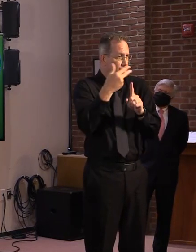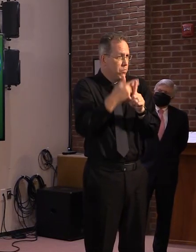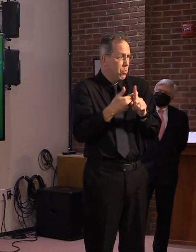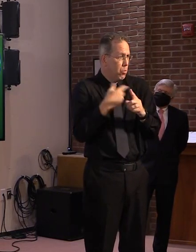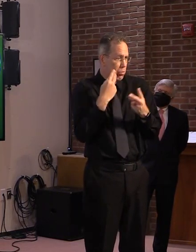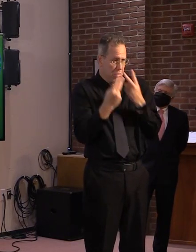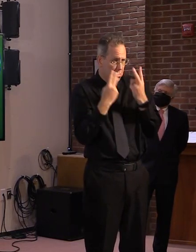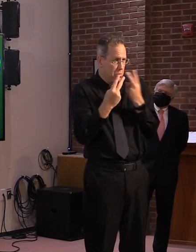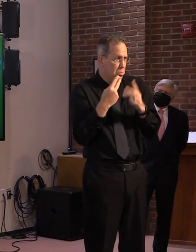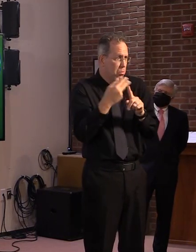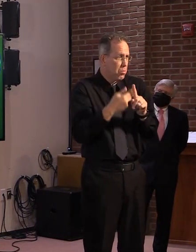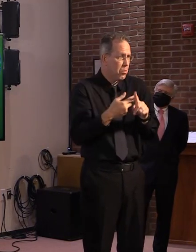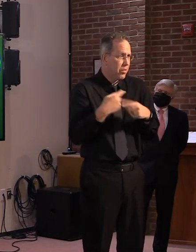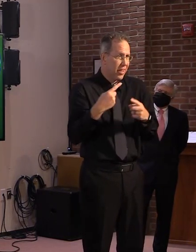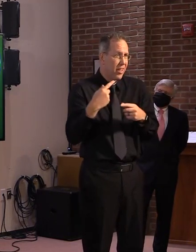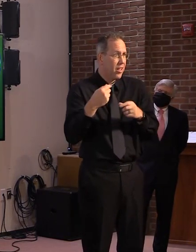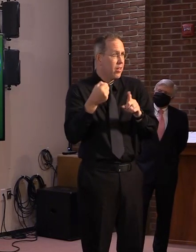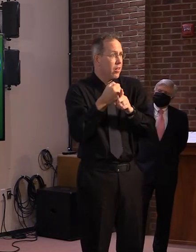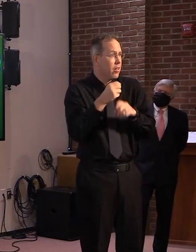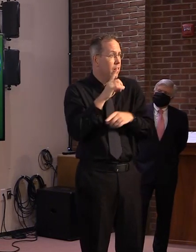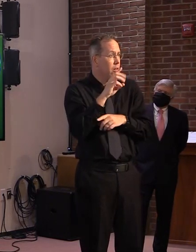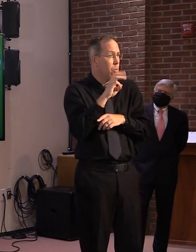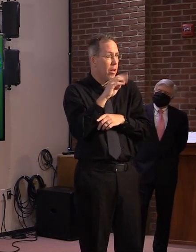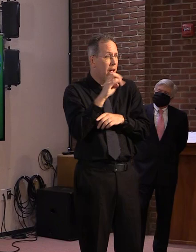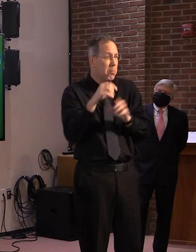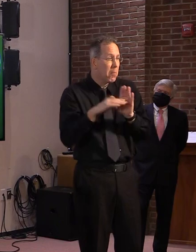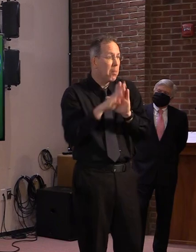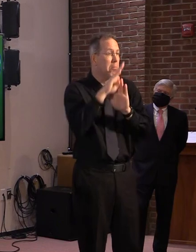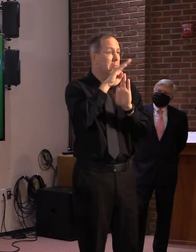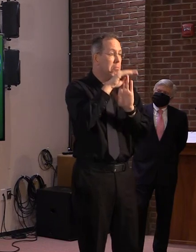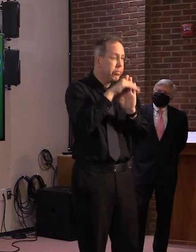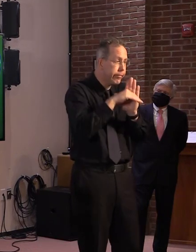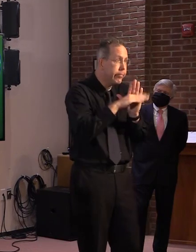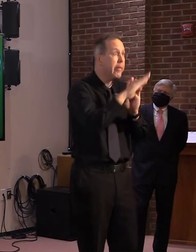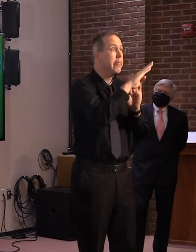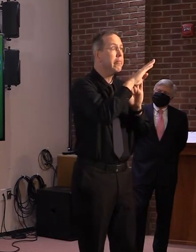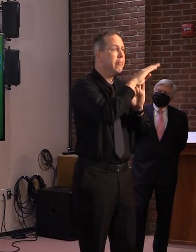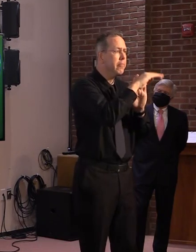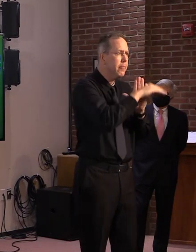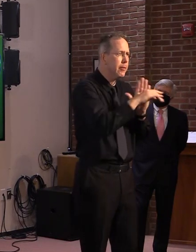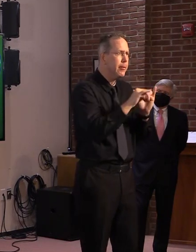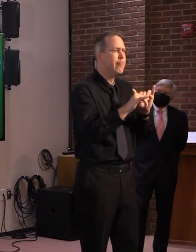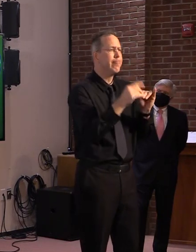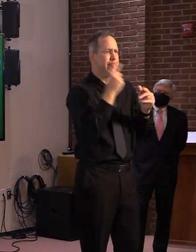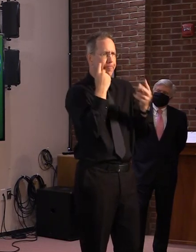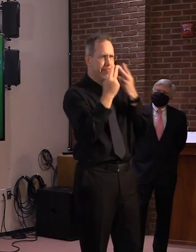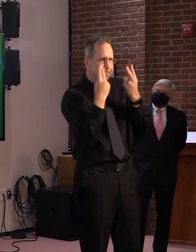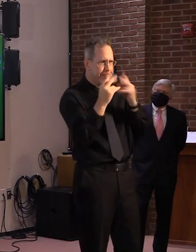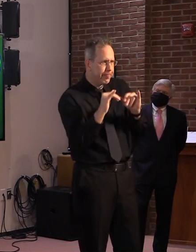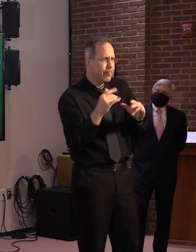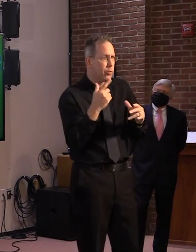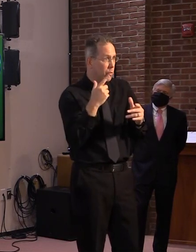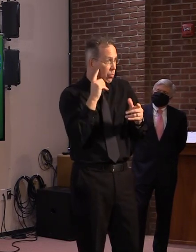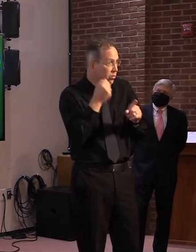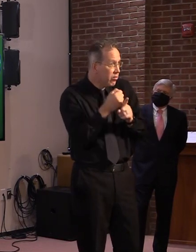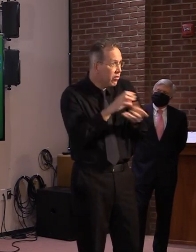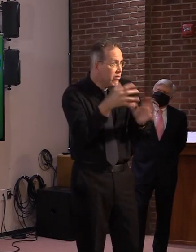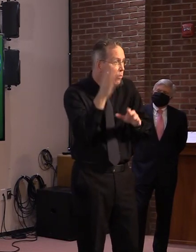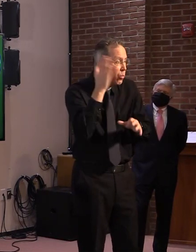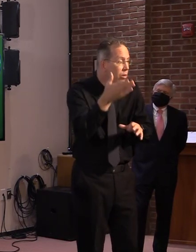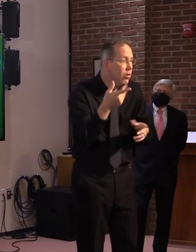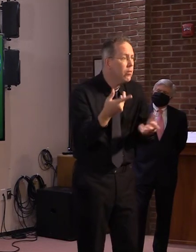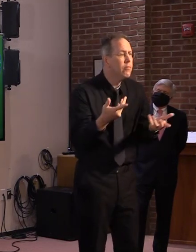prominent and concerning. And that was at a time when we couldn't really